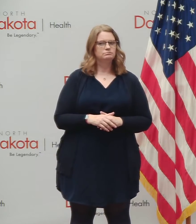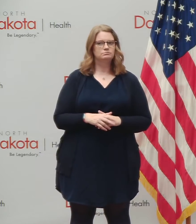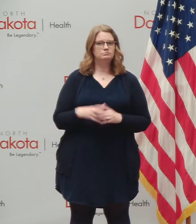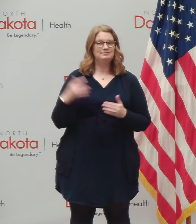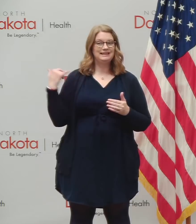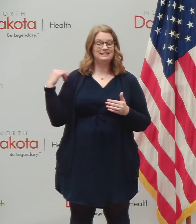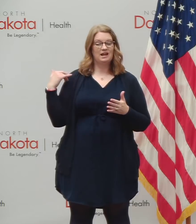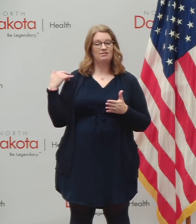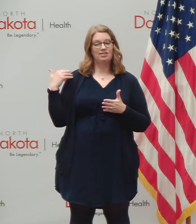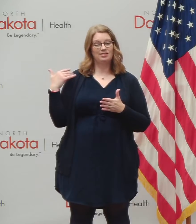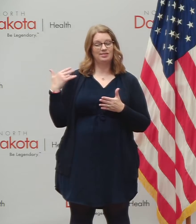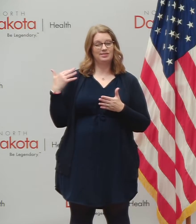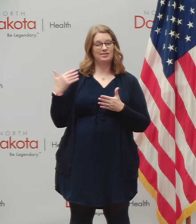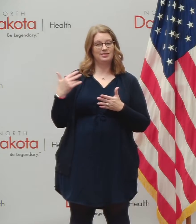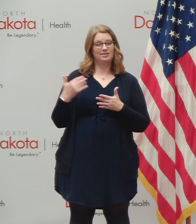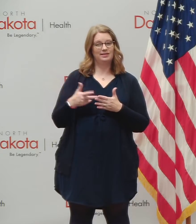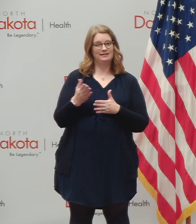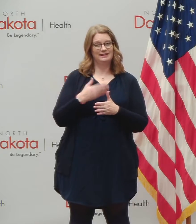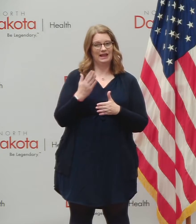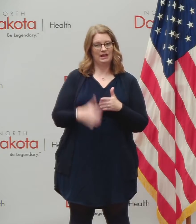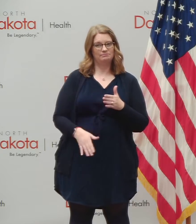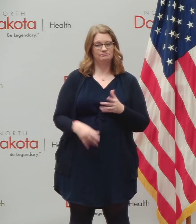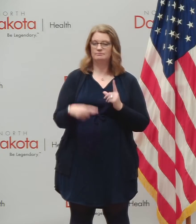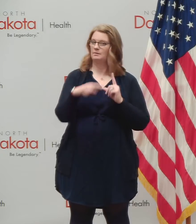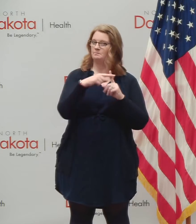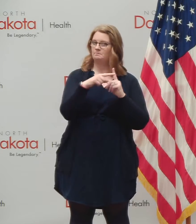program here, we have our good news